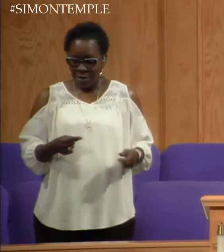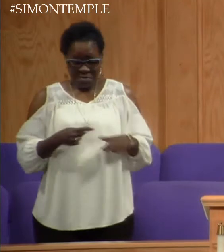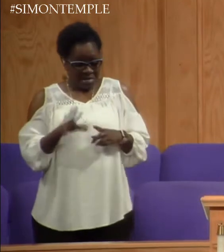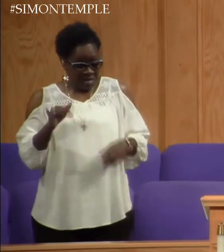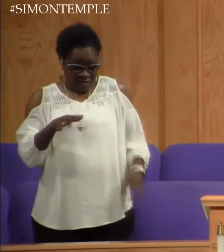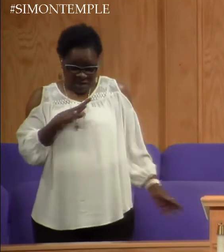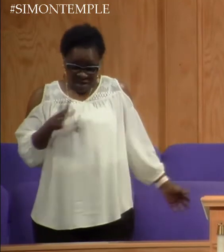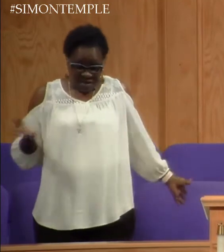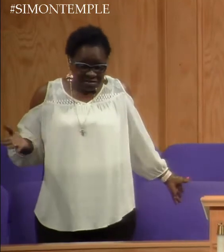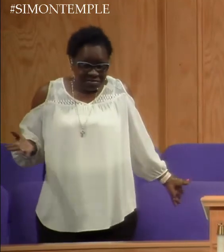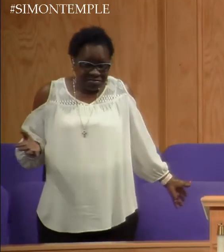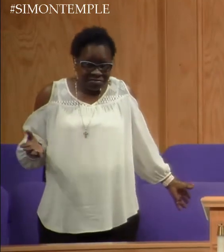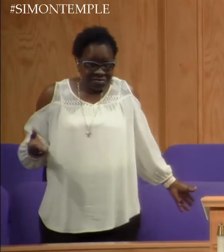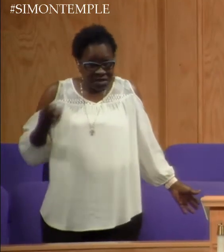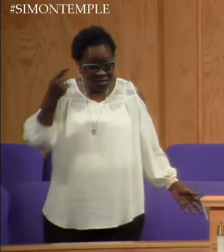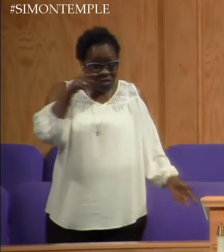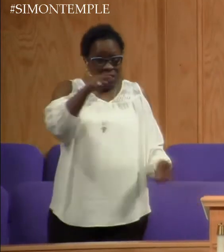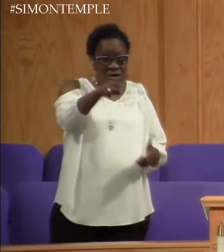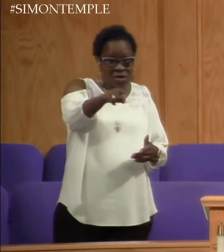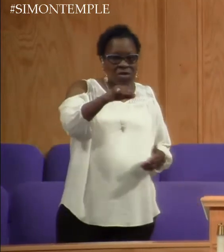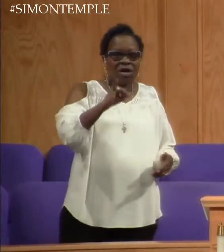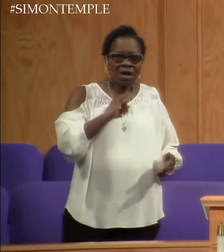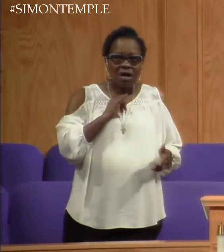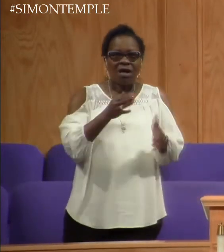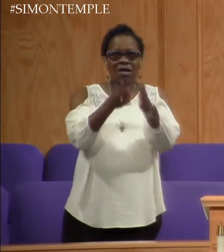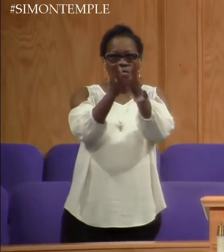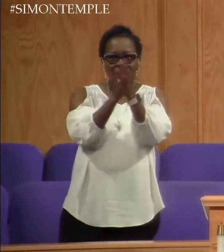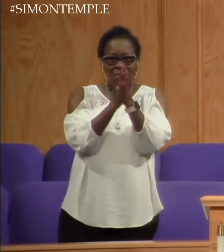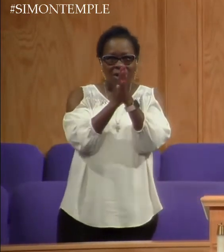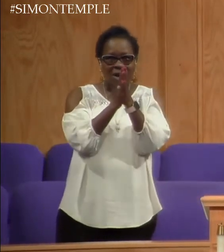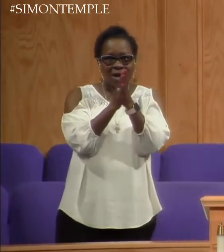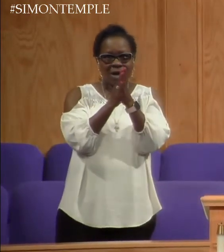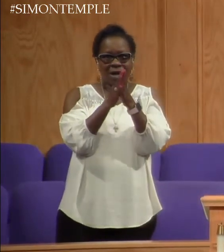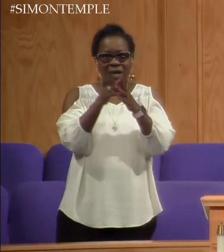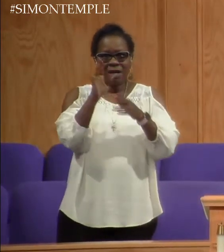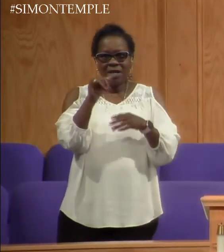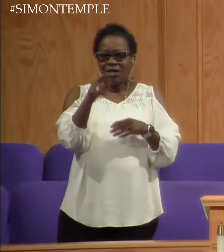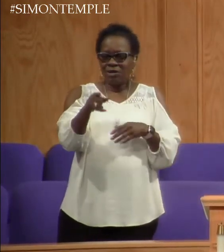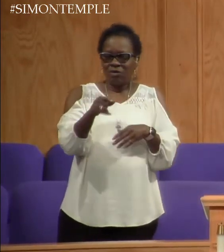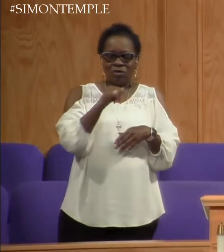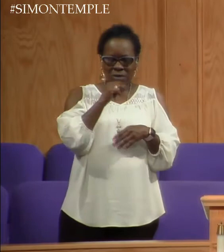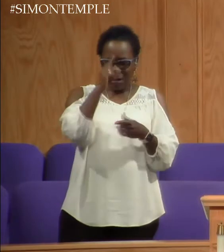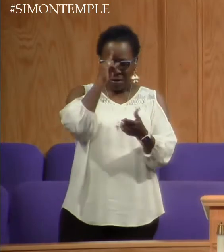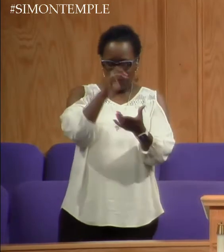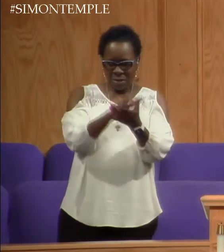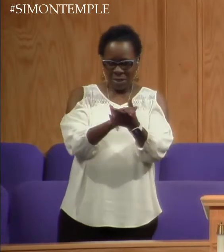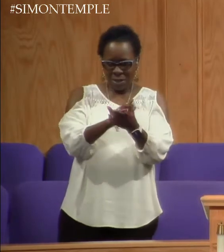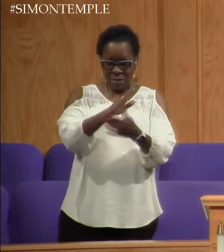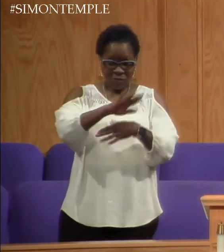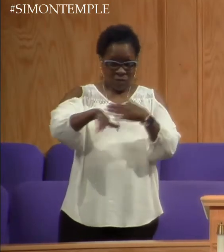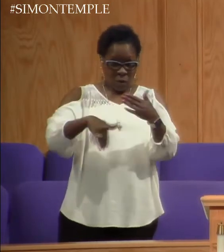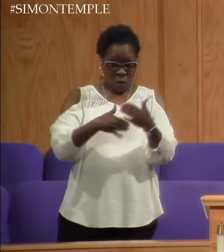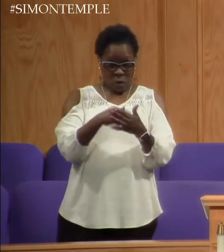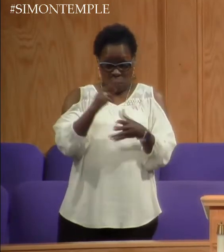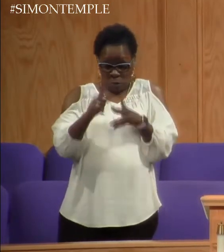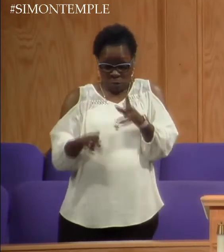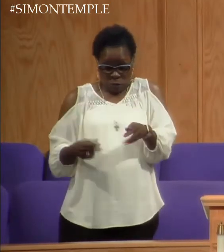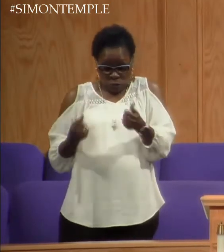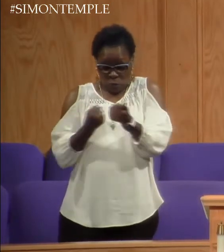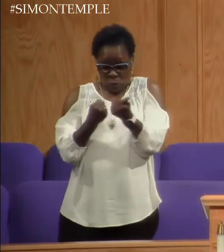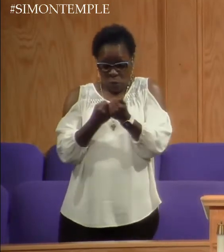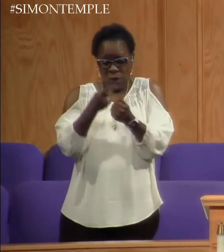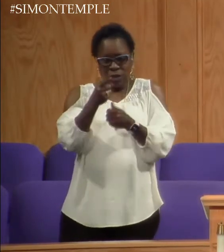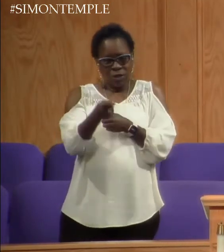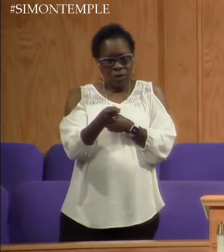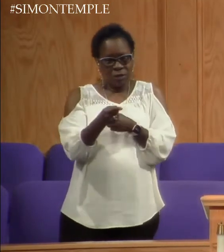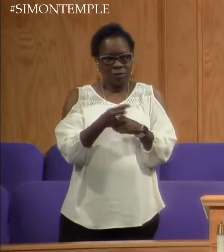mad. As for you, I pray you're not that gullible to believe that everyone is with you either. All right.